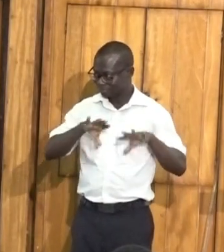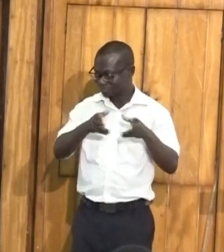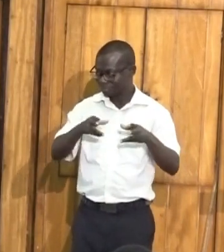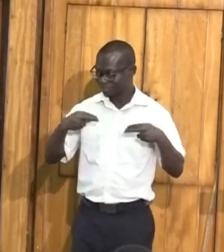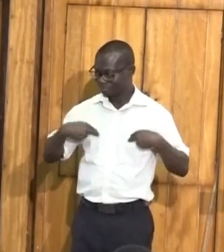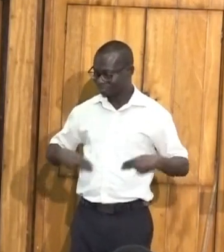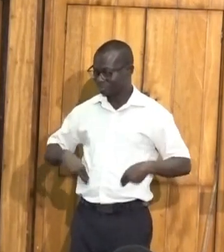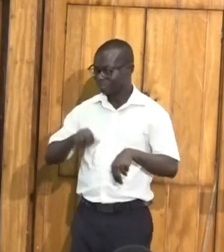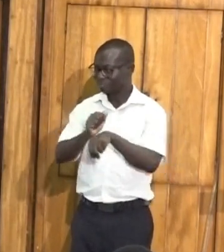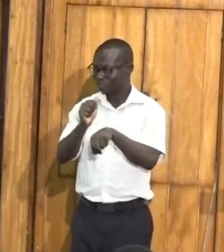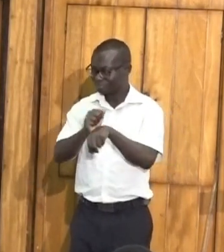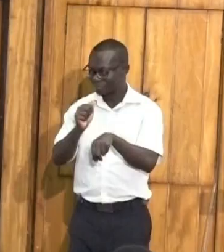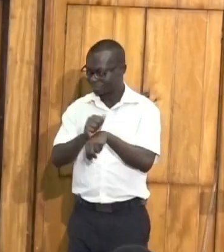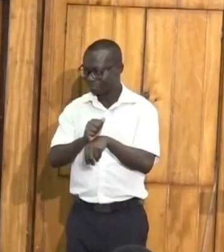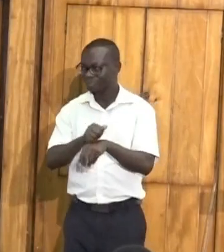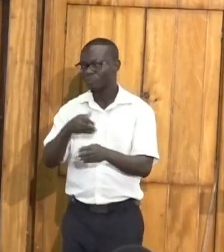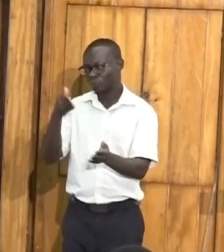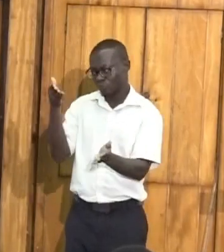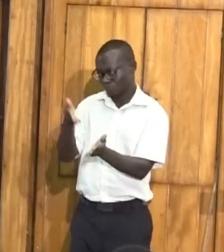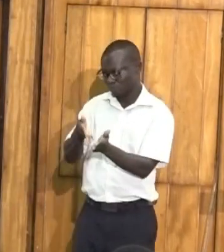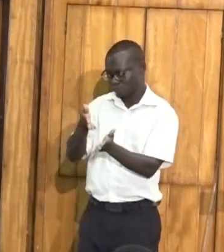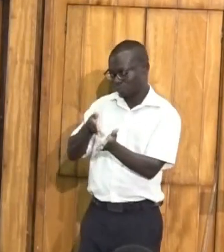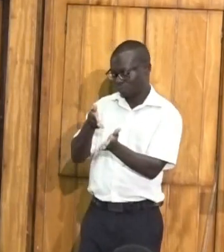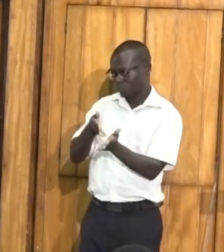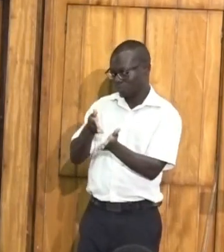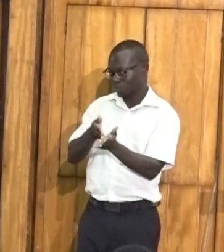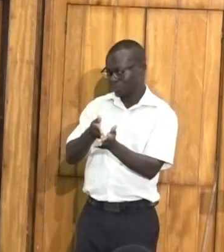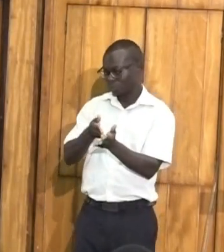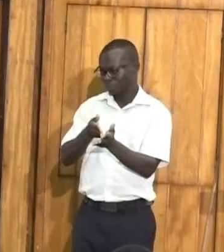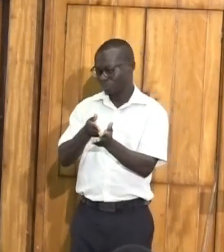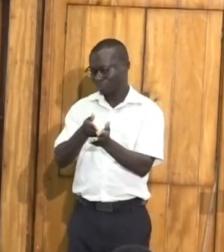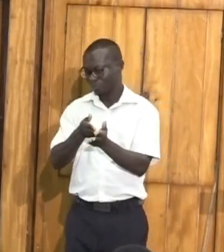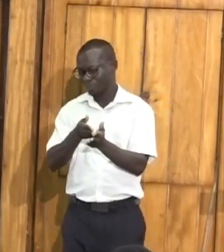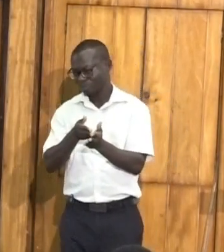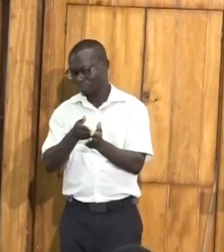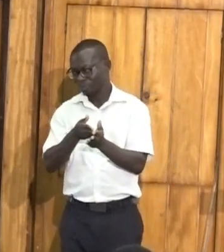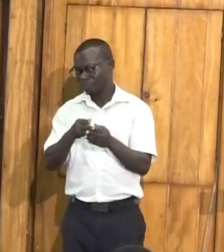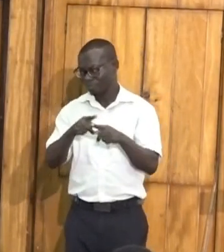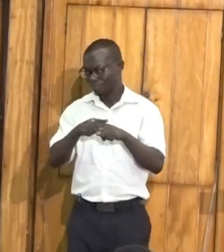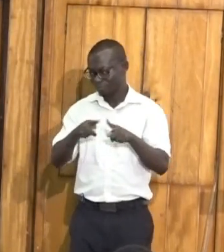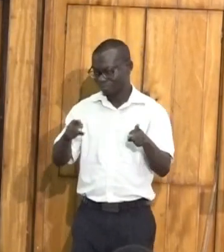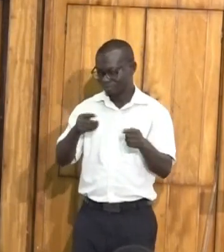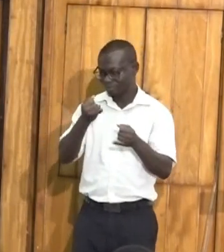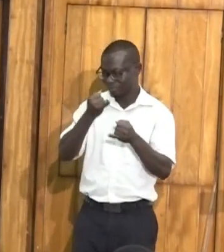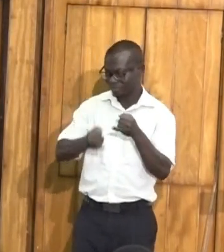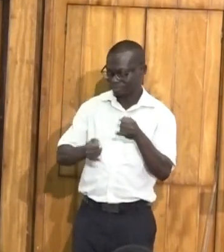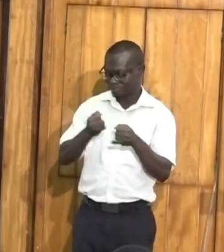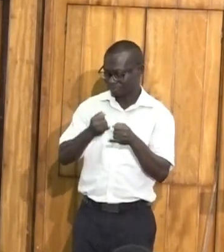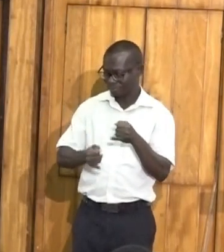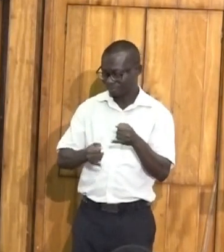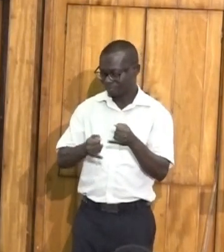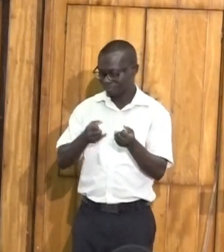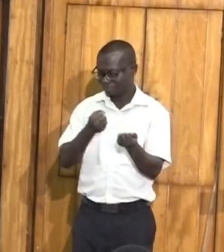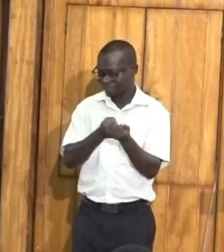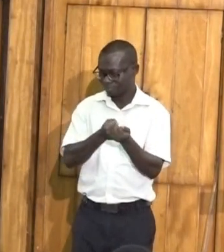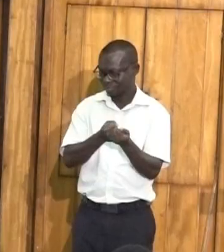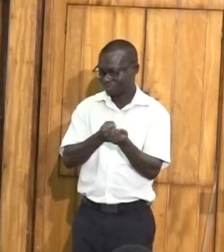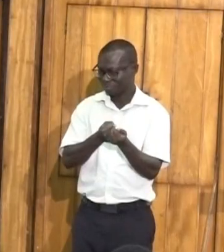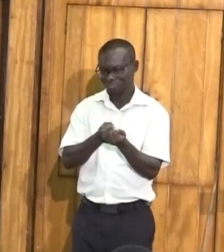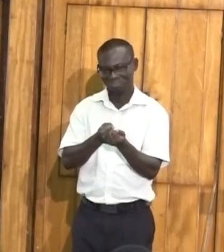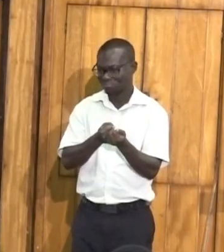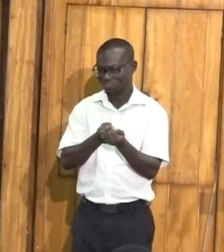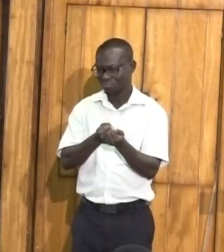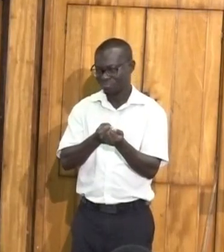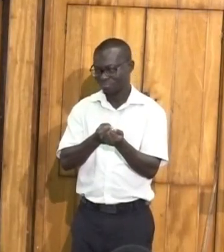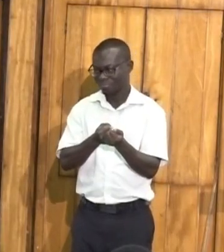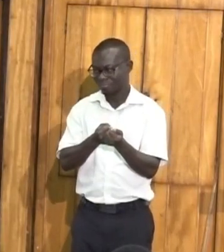what systems exist for community health workers to support children, but lastly, caregiver support and families. And